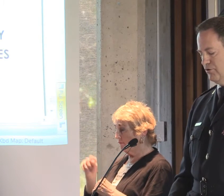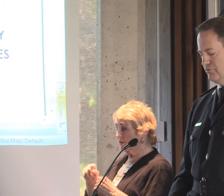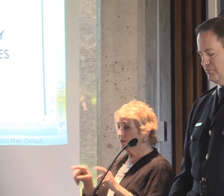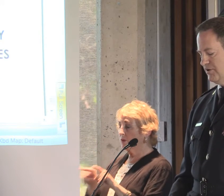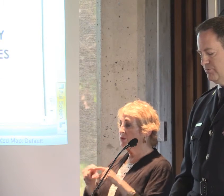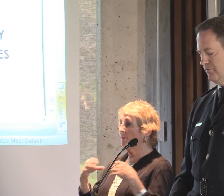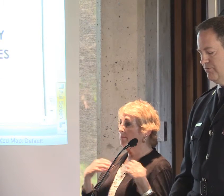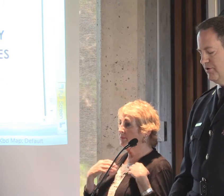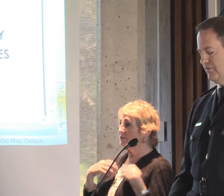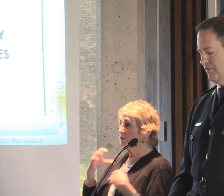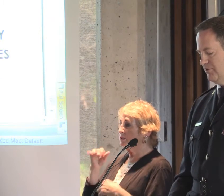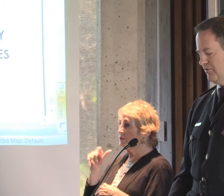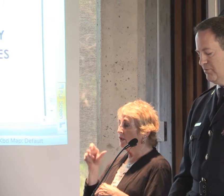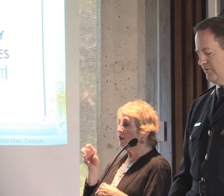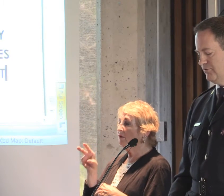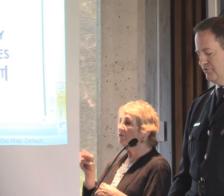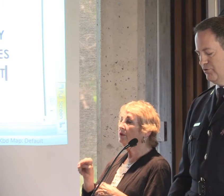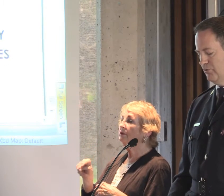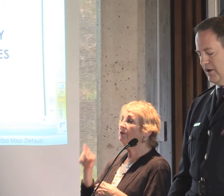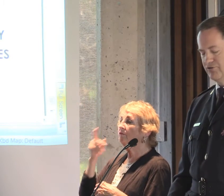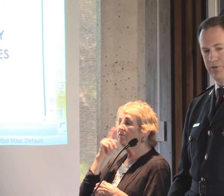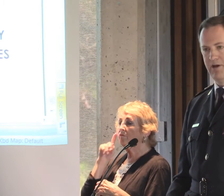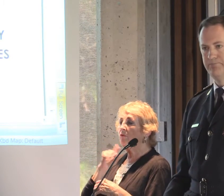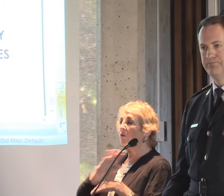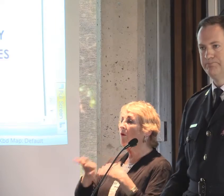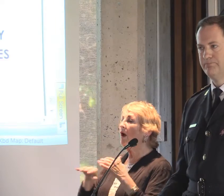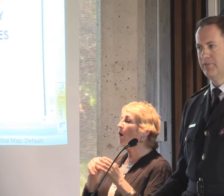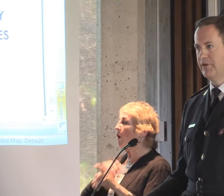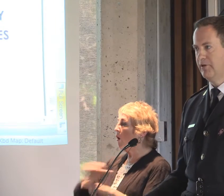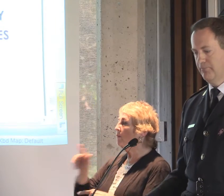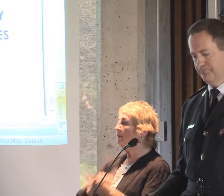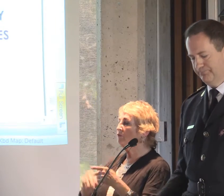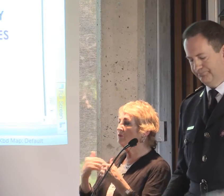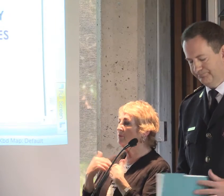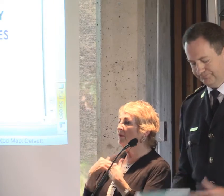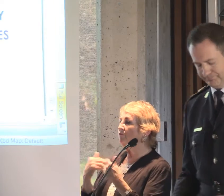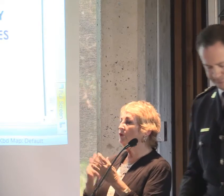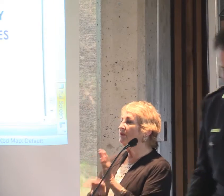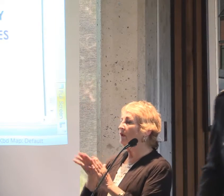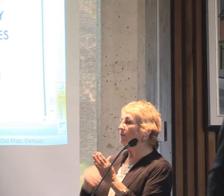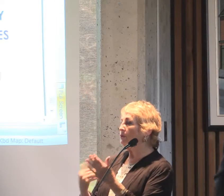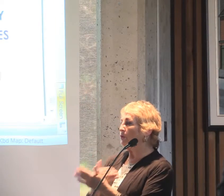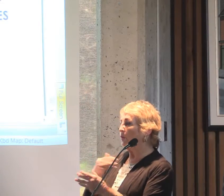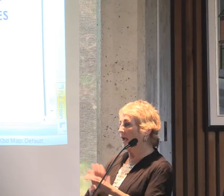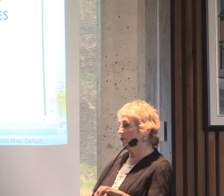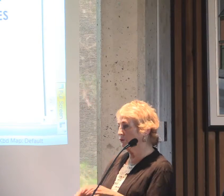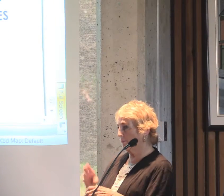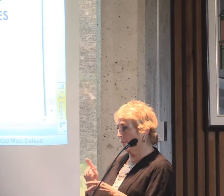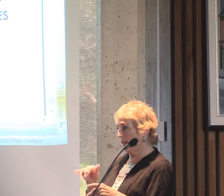all of those responsible for the development of our province's new action plan. Thank you.